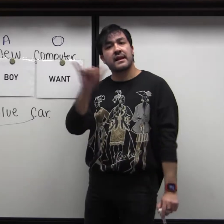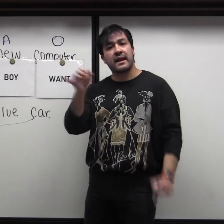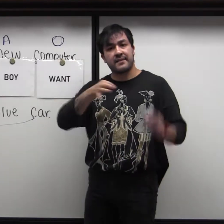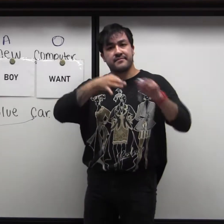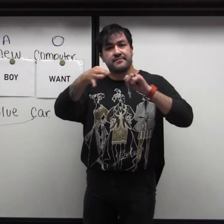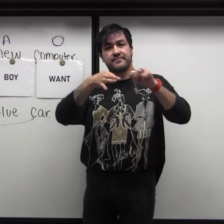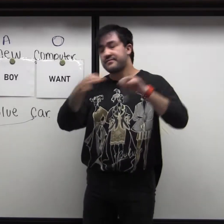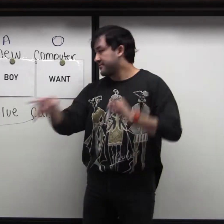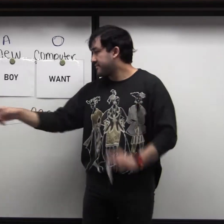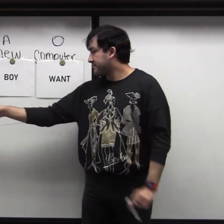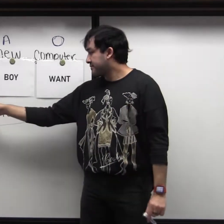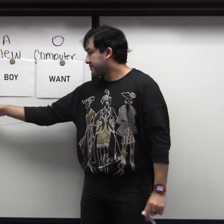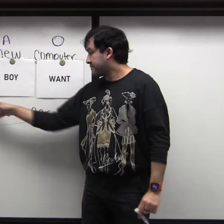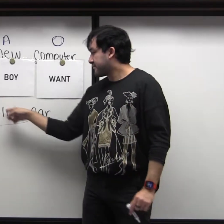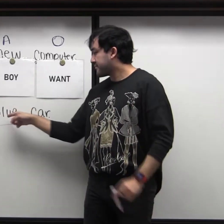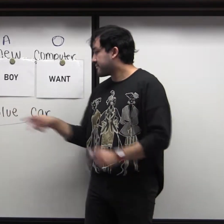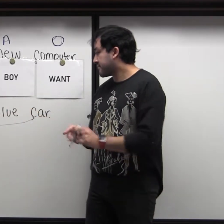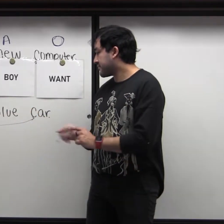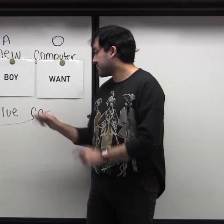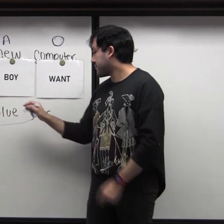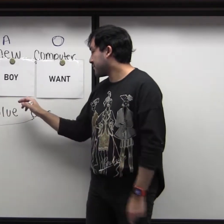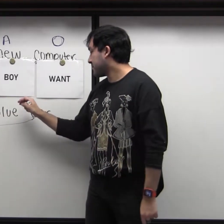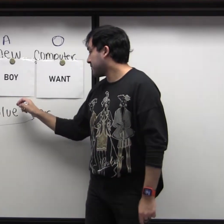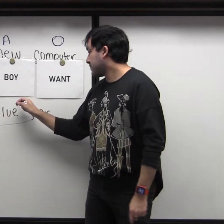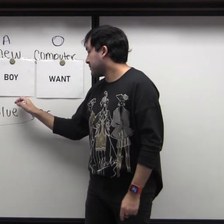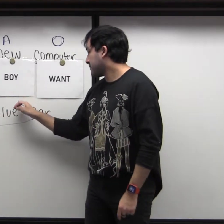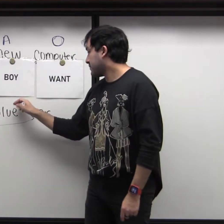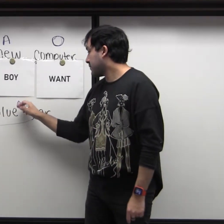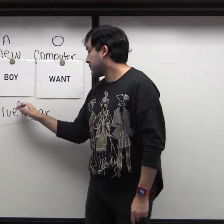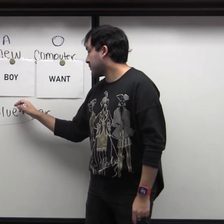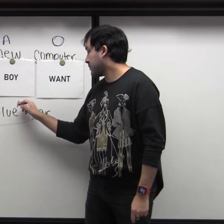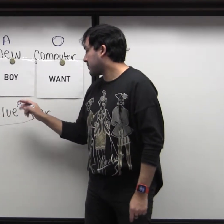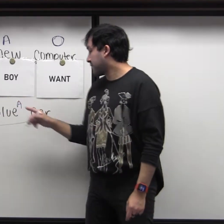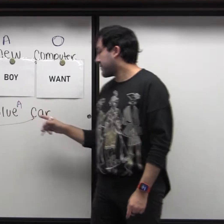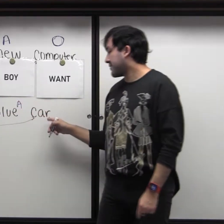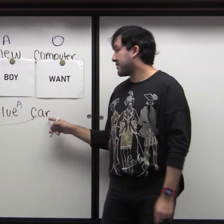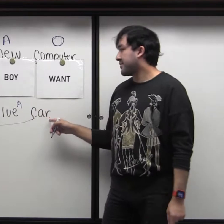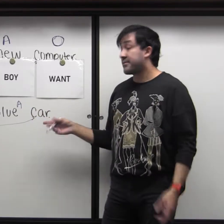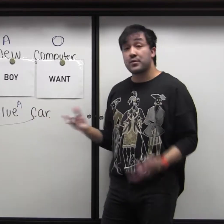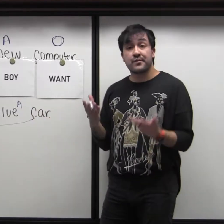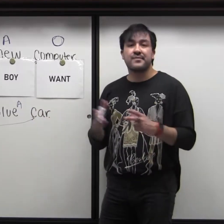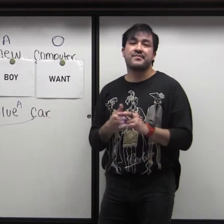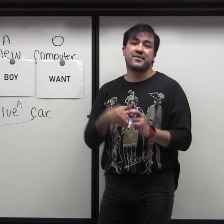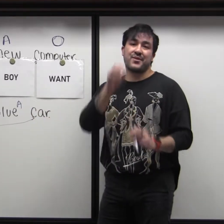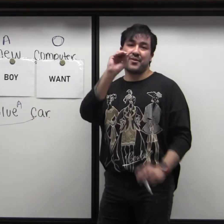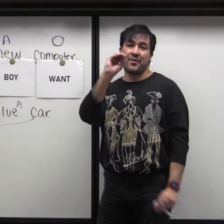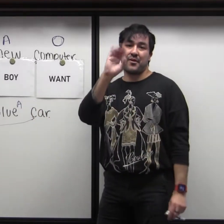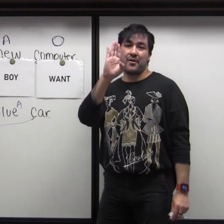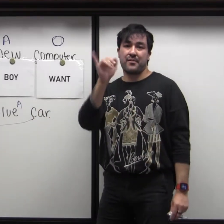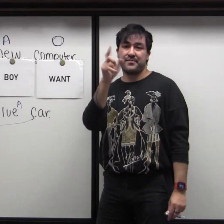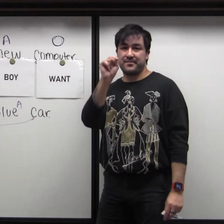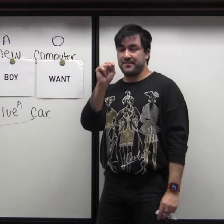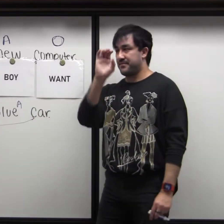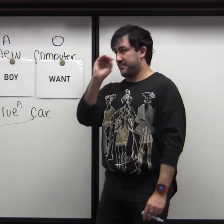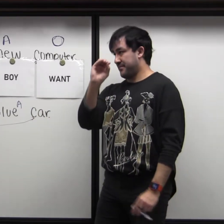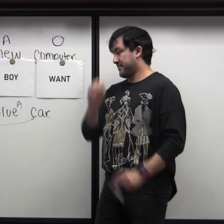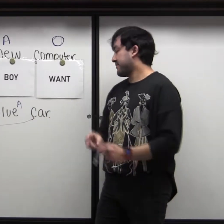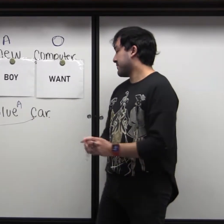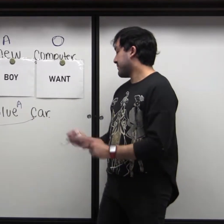blue is also an adjective. It also describes an object. So we have two adjectives in this sentence. Finally, we have our object,